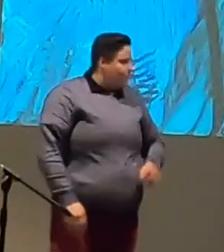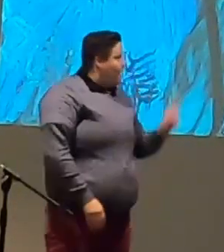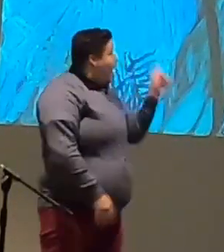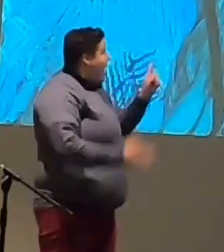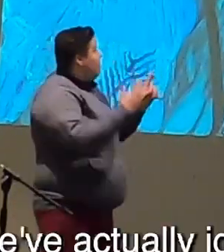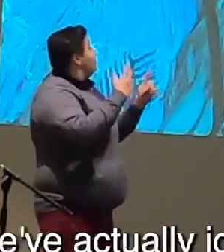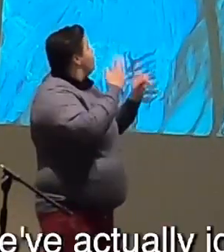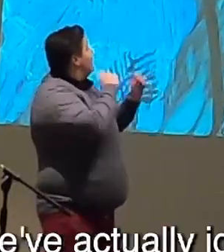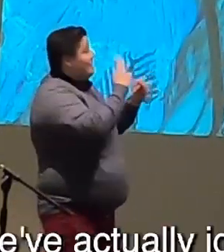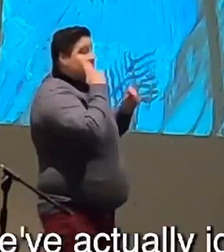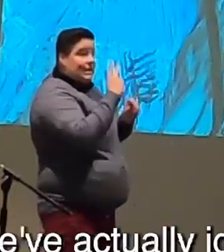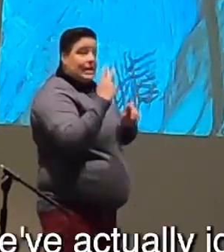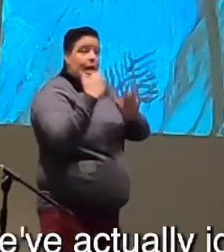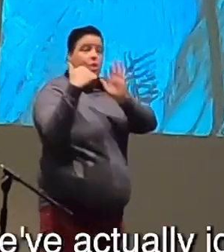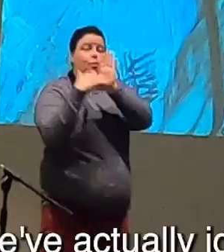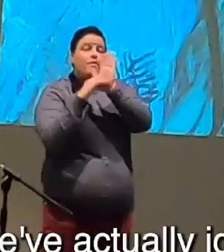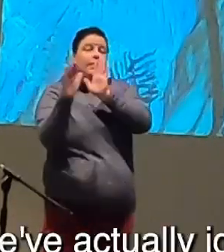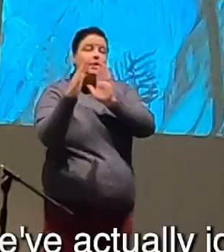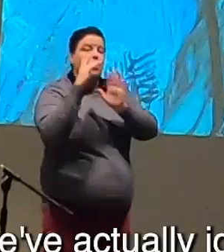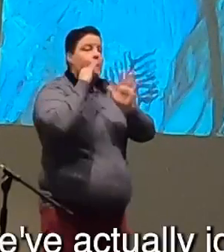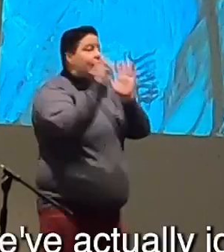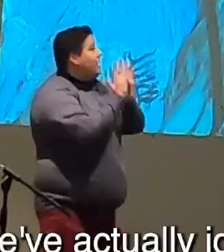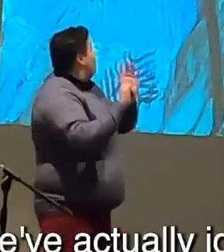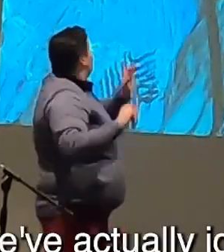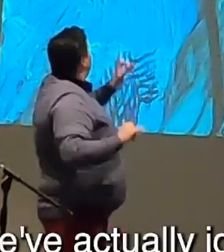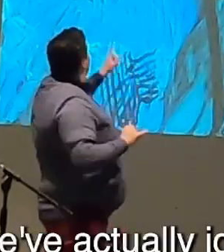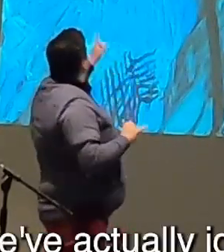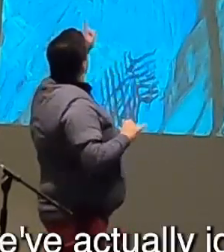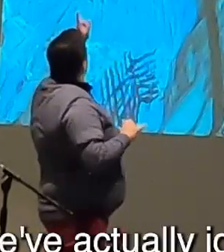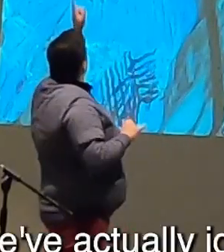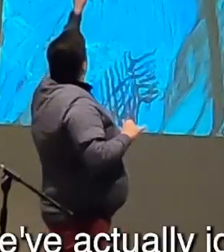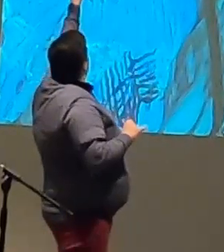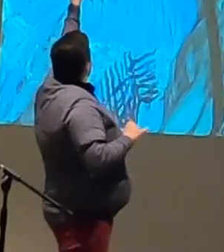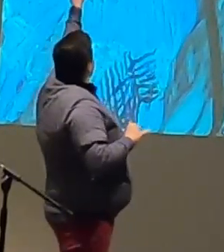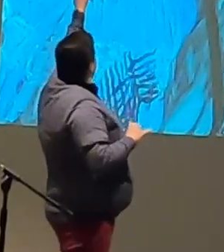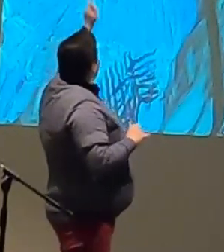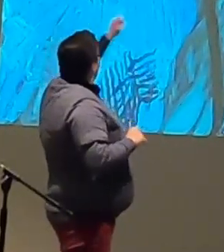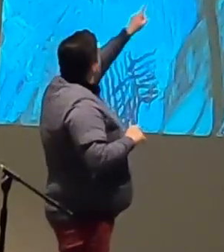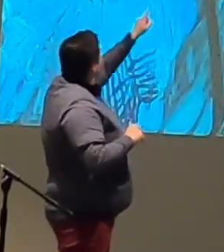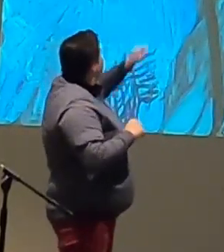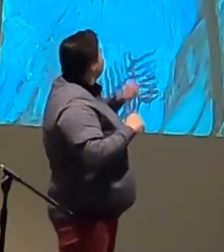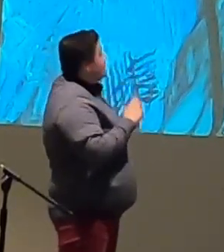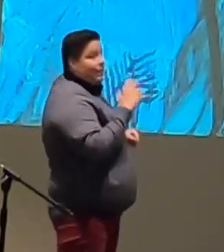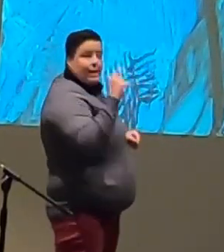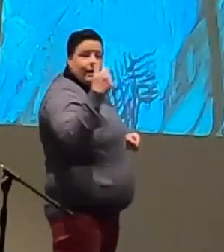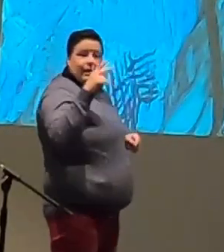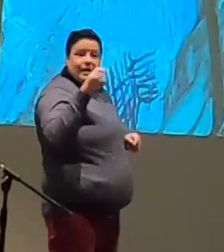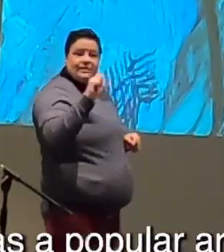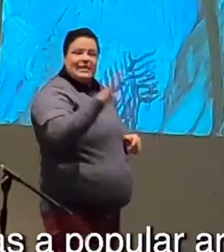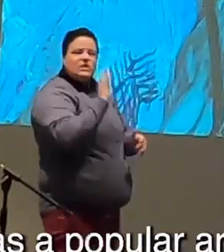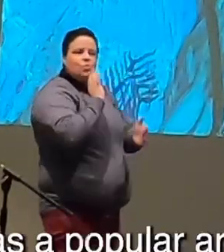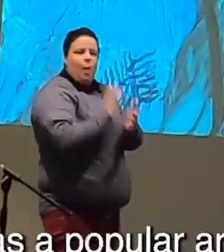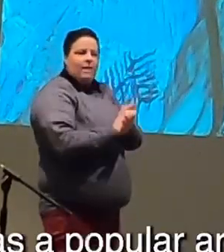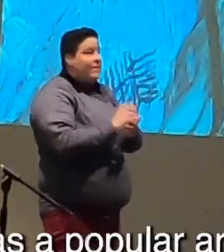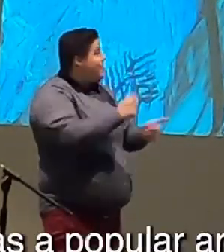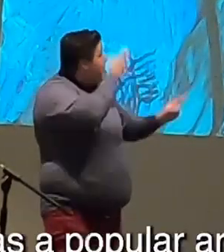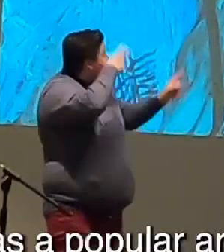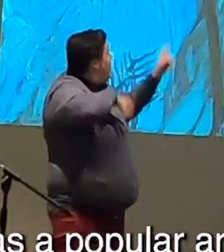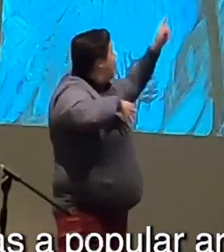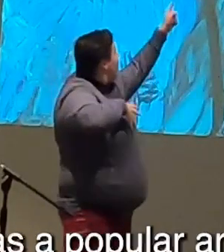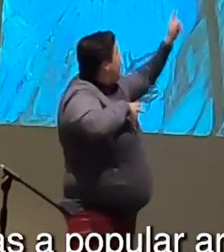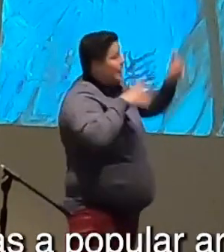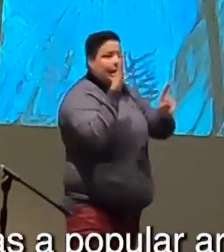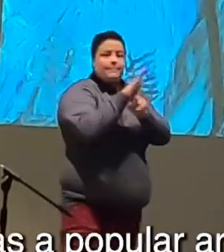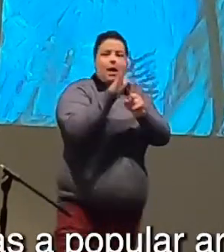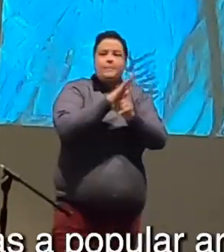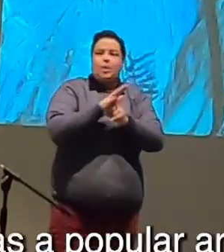reflection, we've actually identified this woman as Glacken's wife, and then this man up here in the corner as a